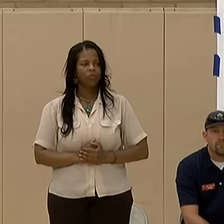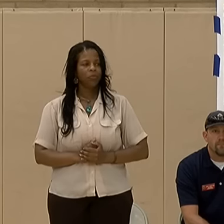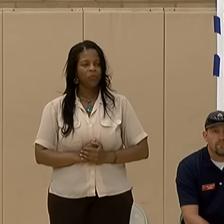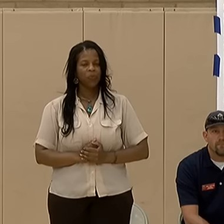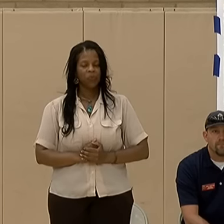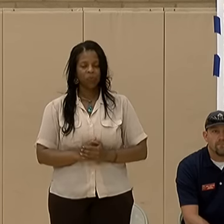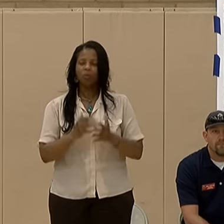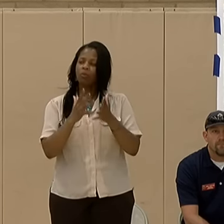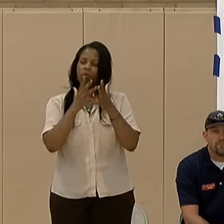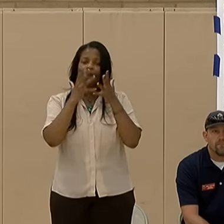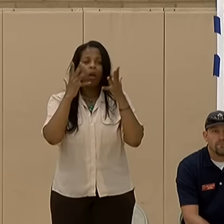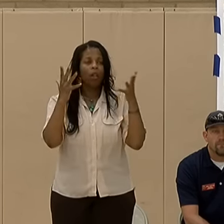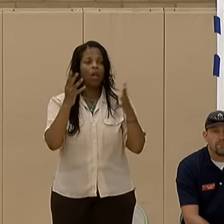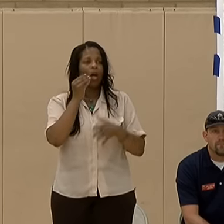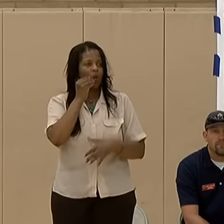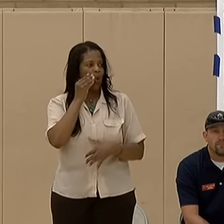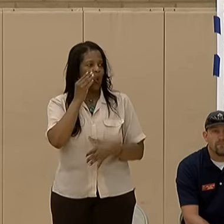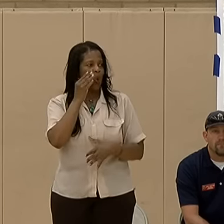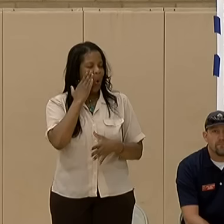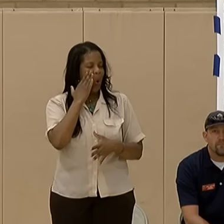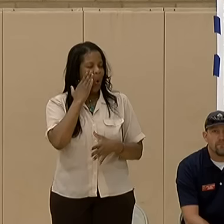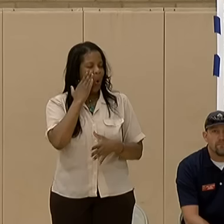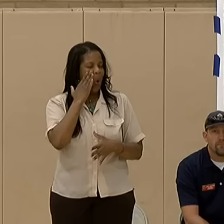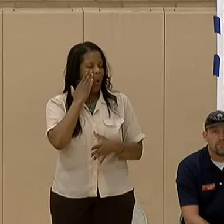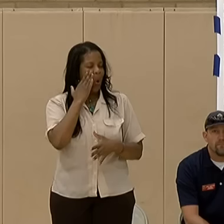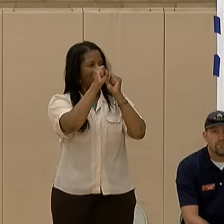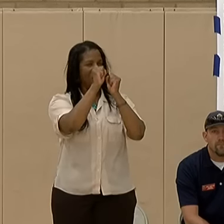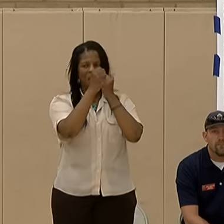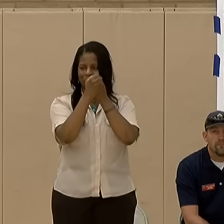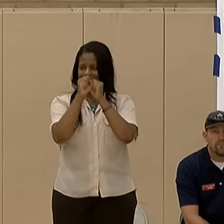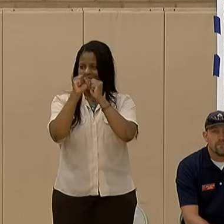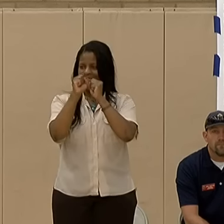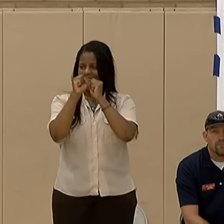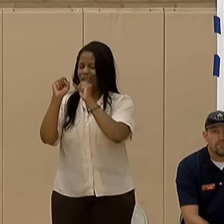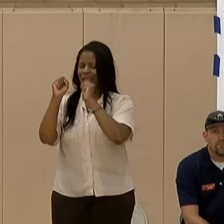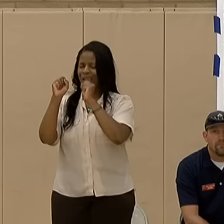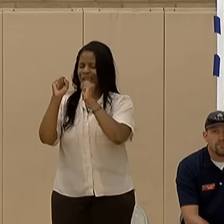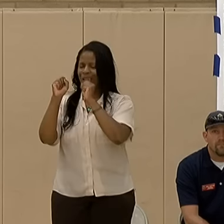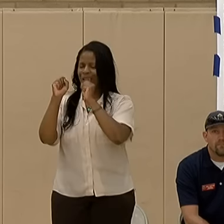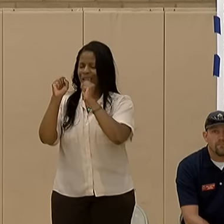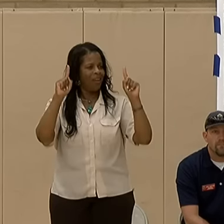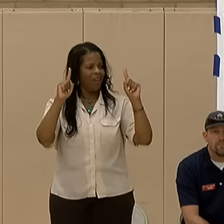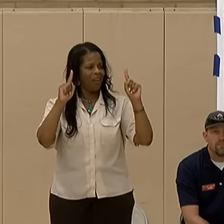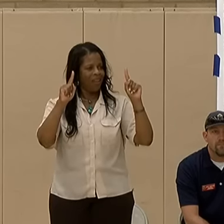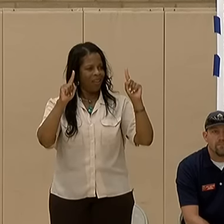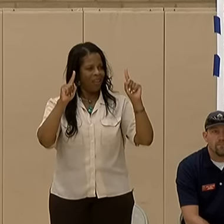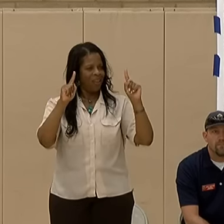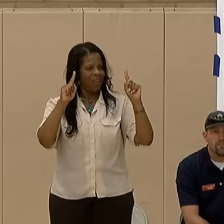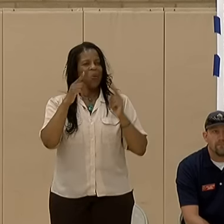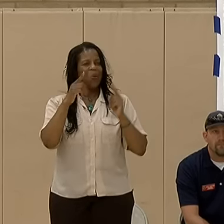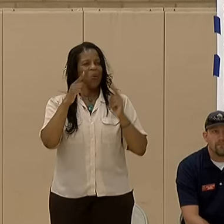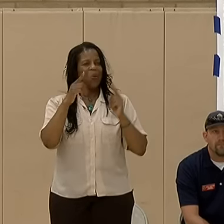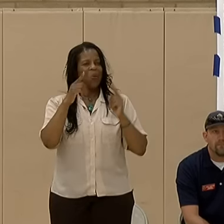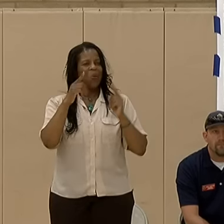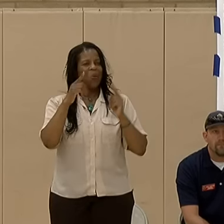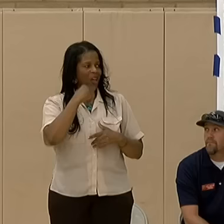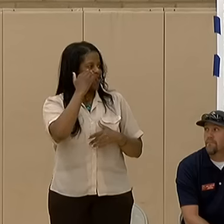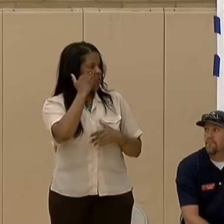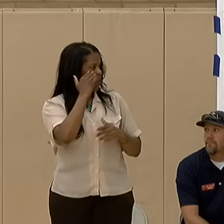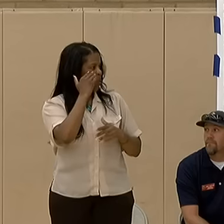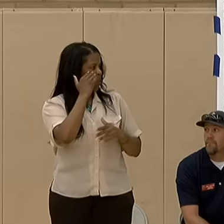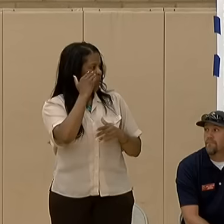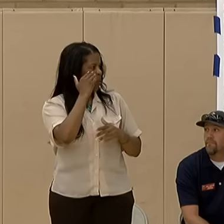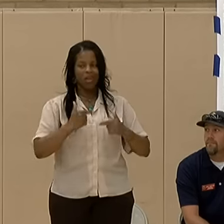There were a lot of homes saved because of defensible space. And I know everybody in the audience that lives up